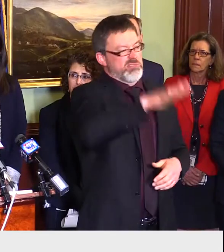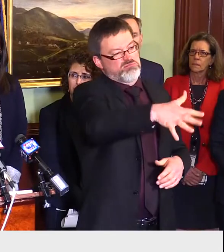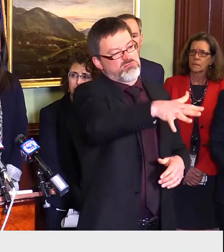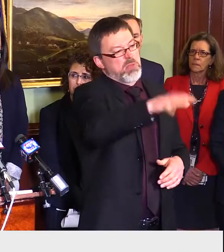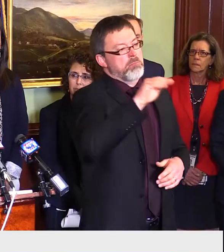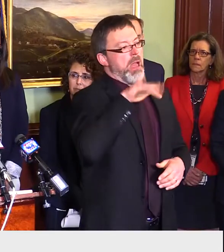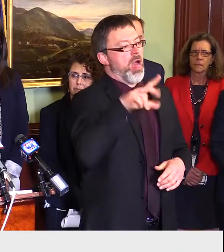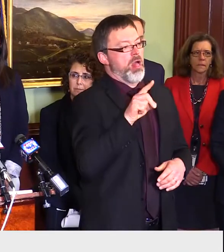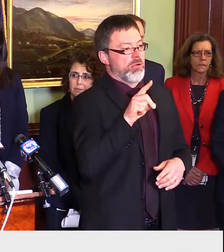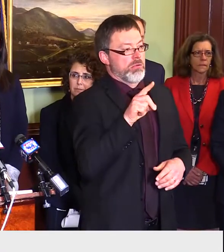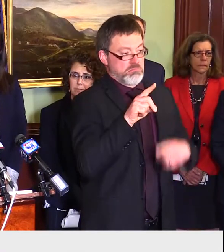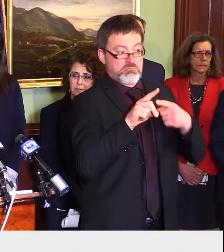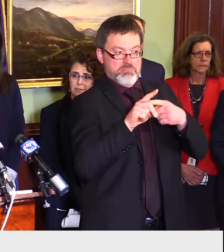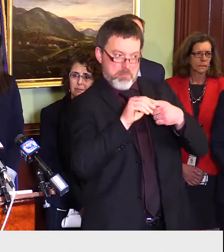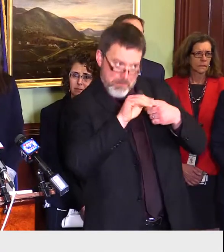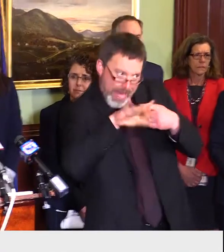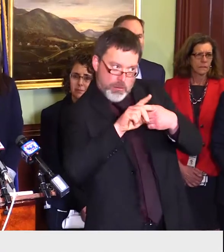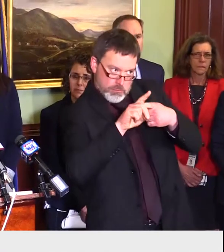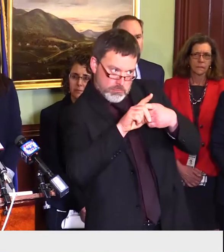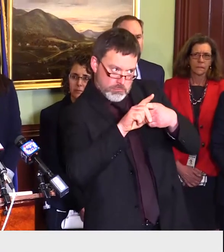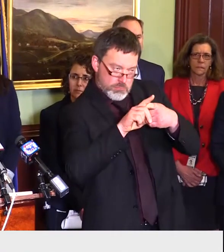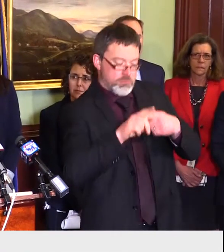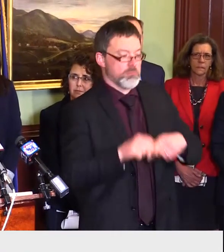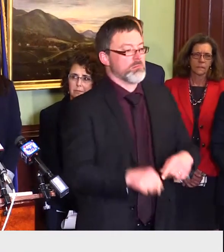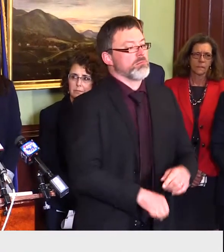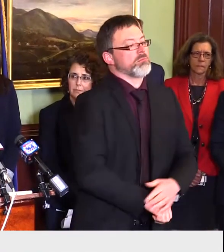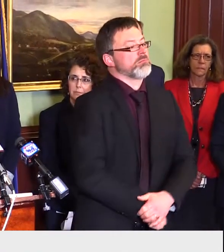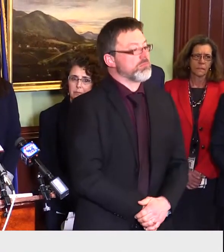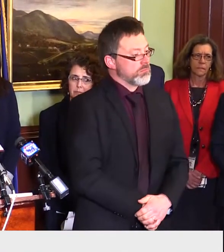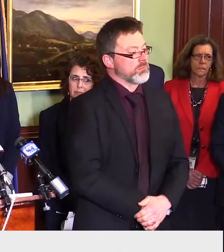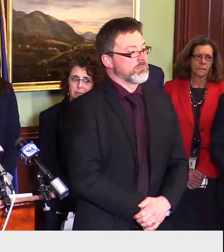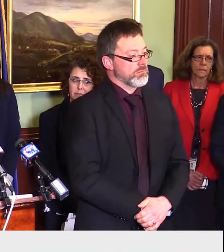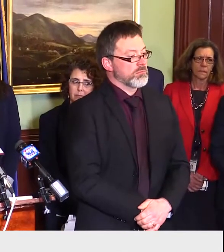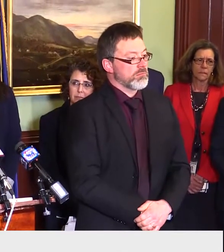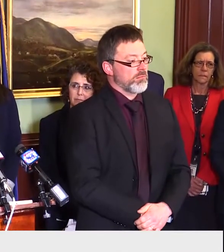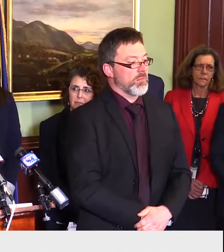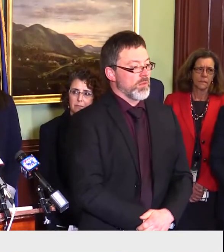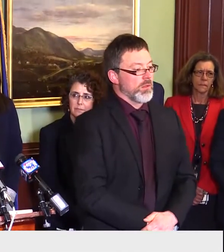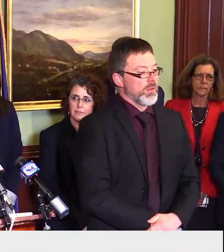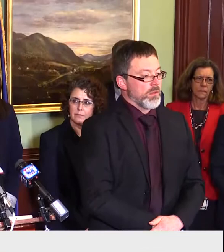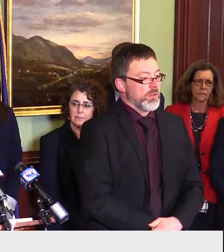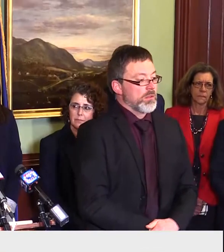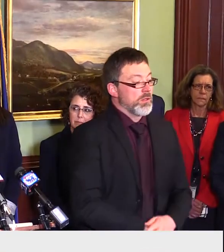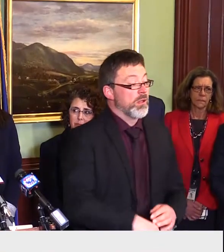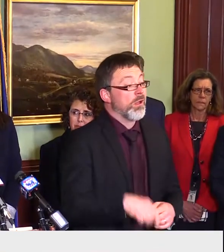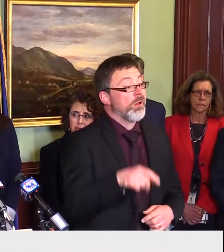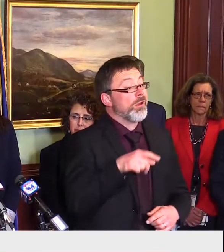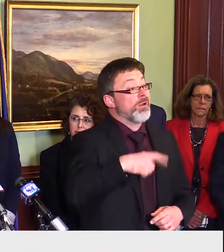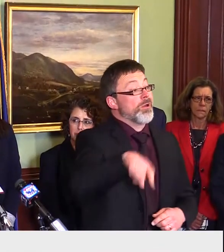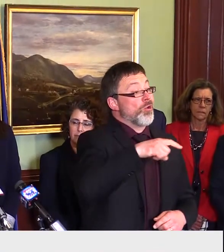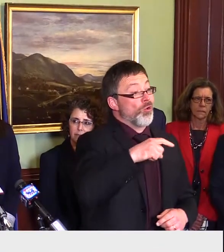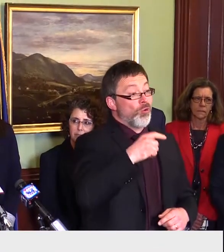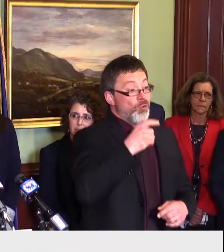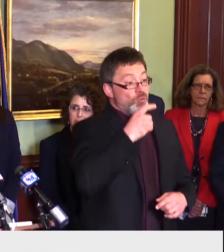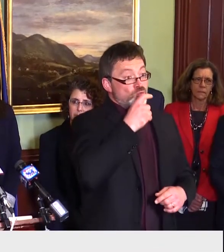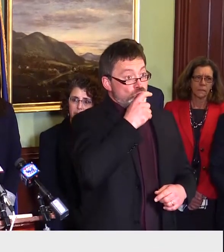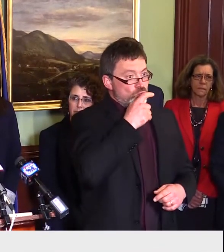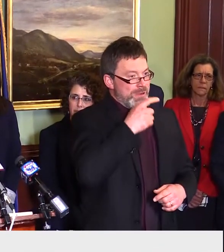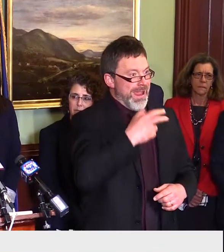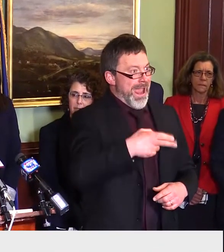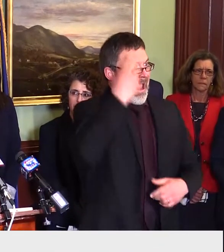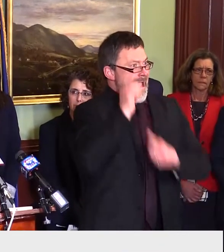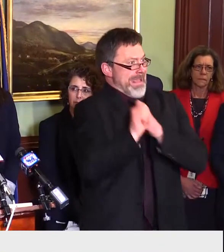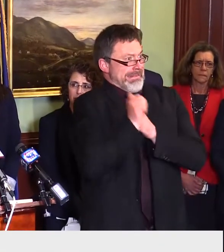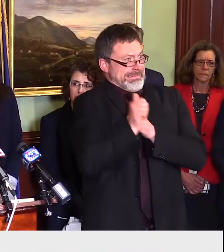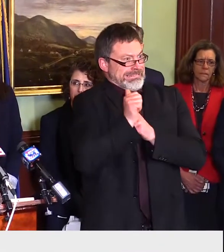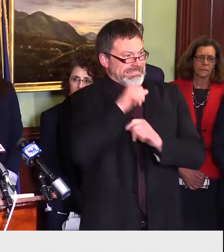conditions like heart or lung disease and diabetes, are at higher risk of becoming very sick.